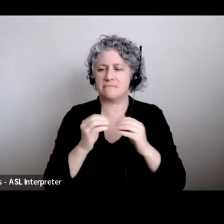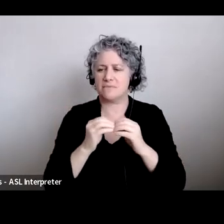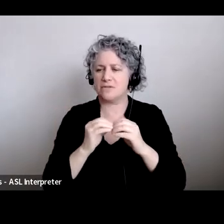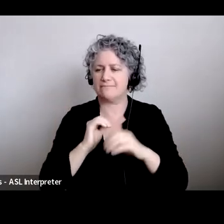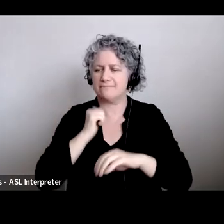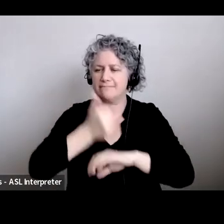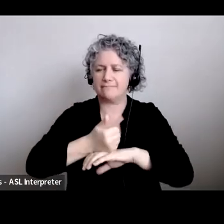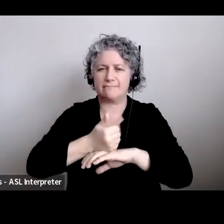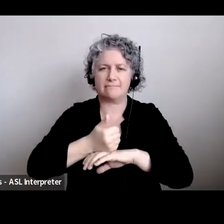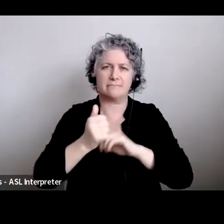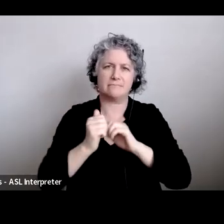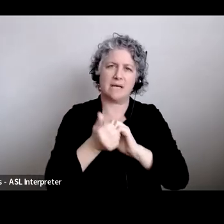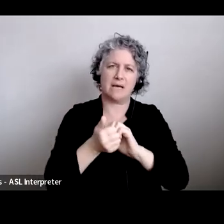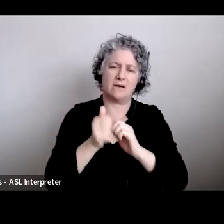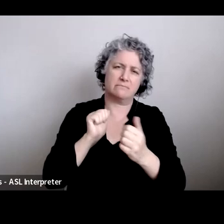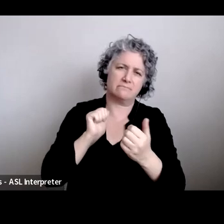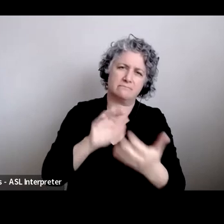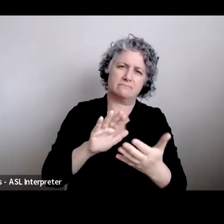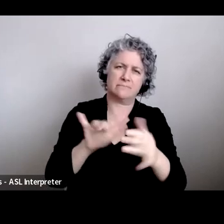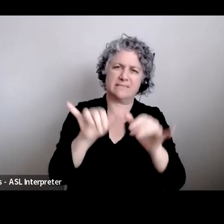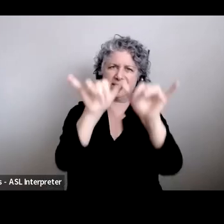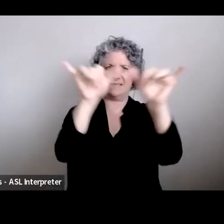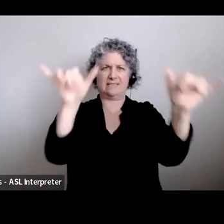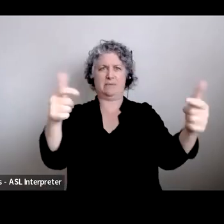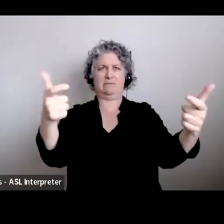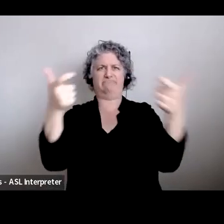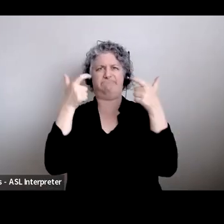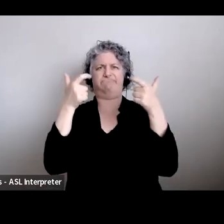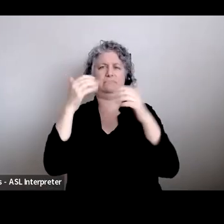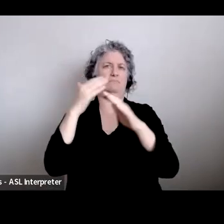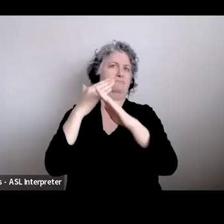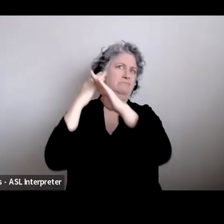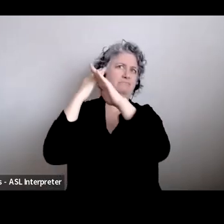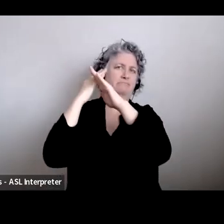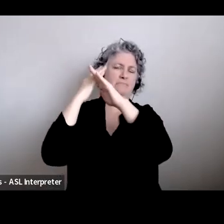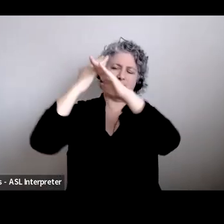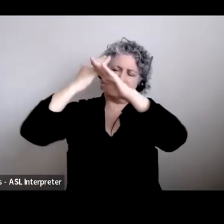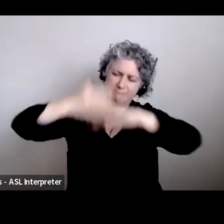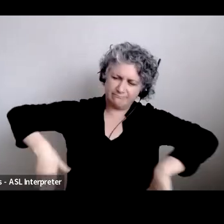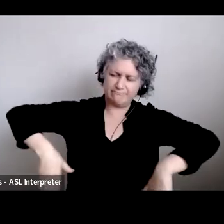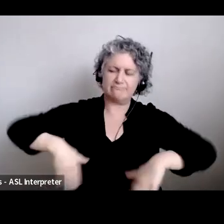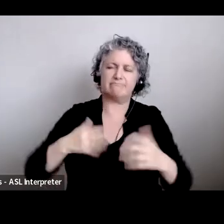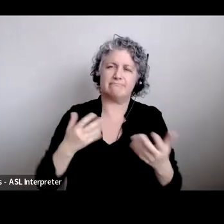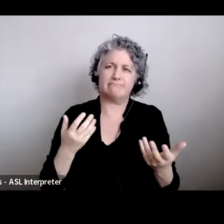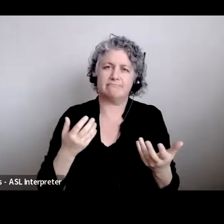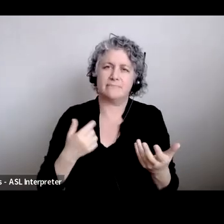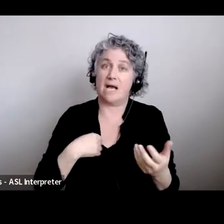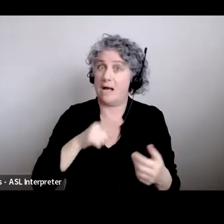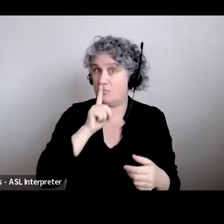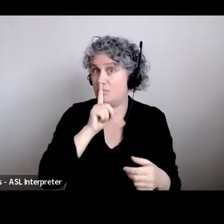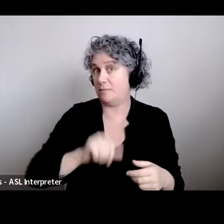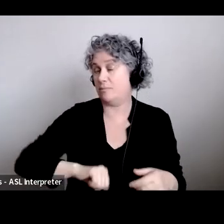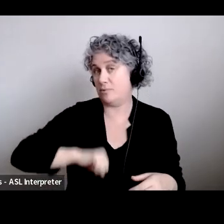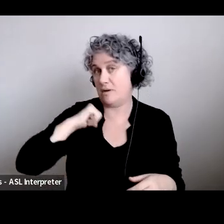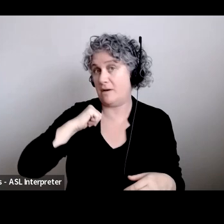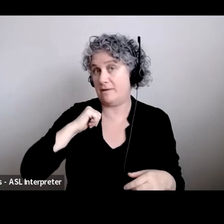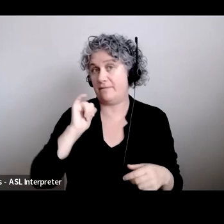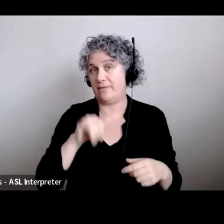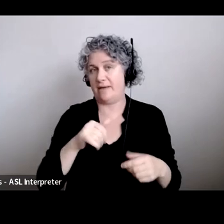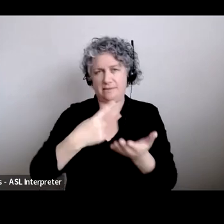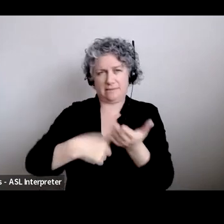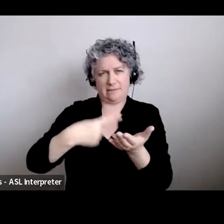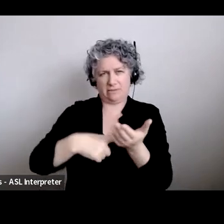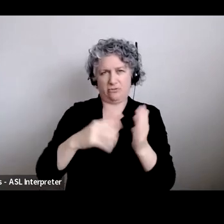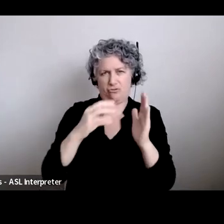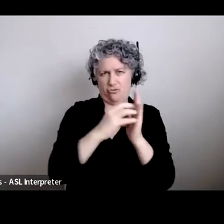addressing systemic barriers. And like I said, I'm really proud of where that